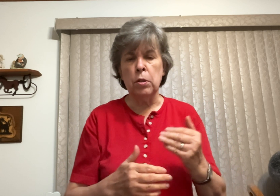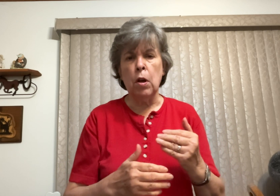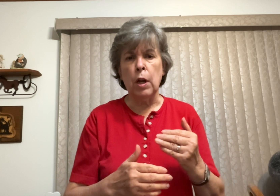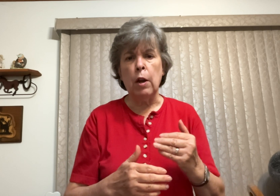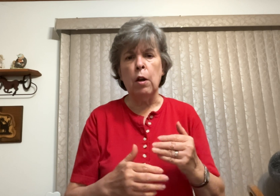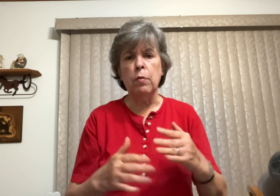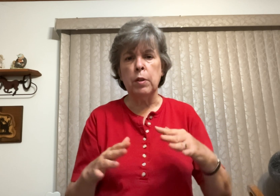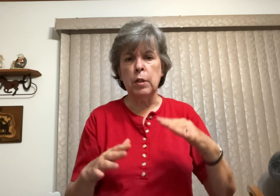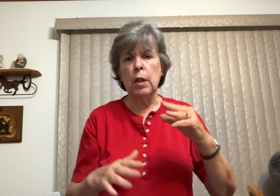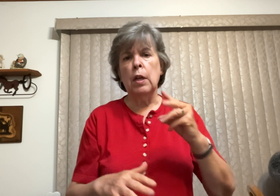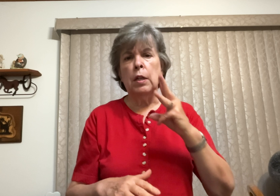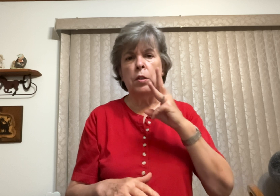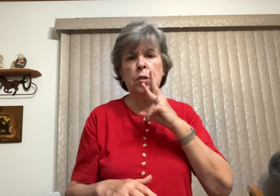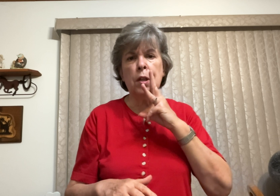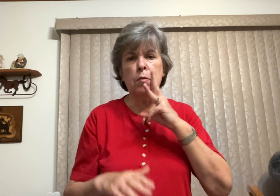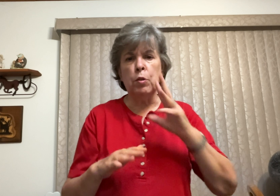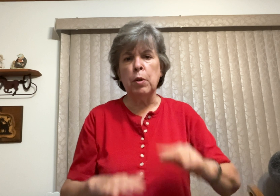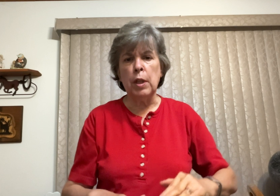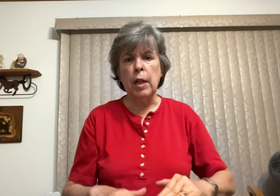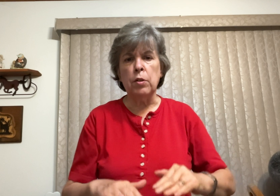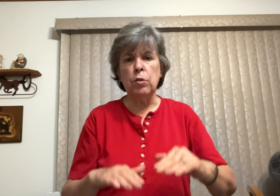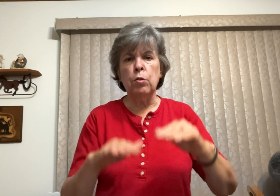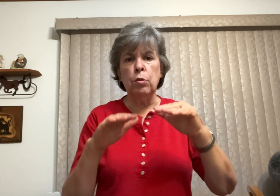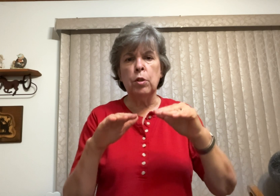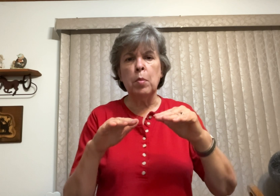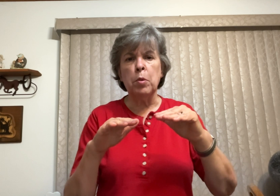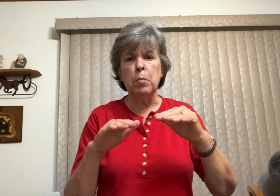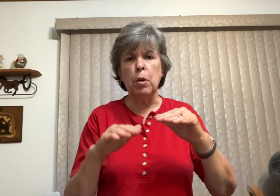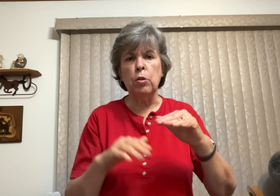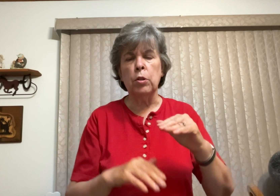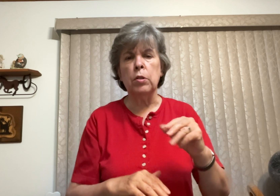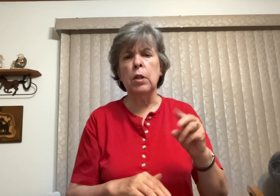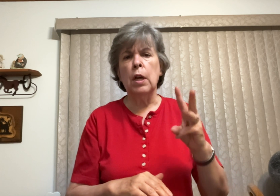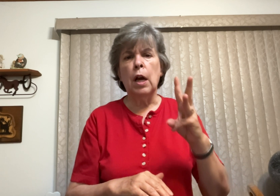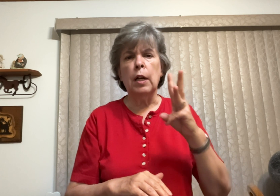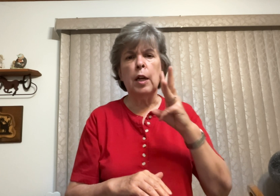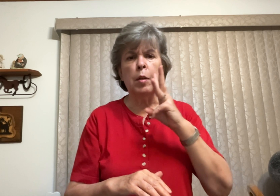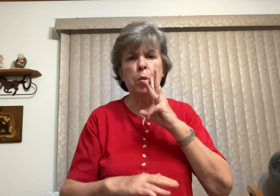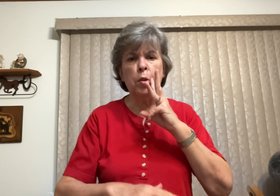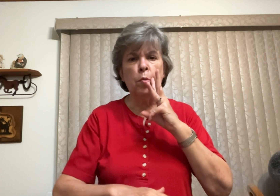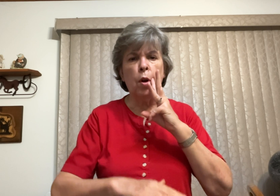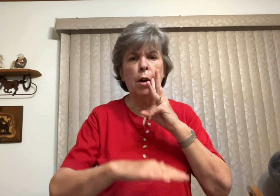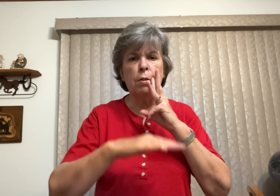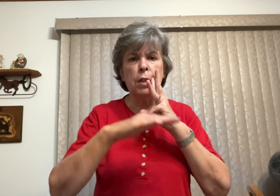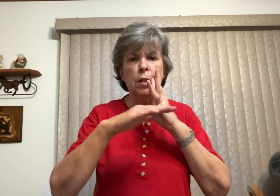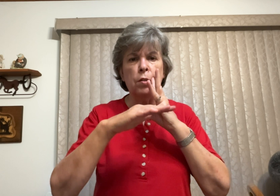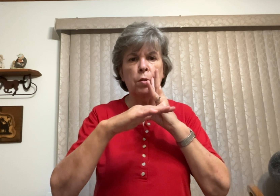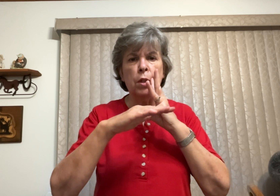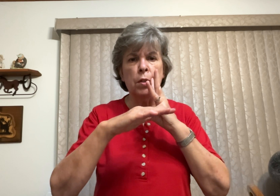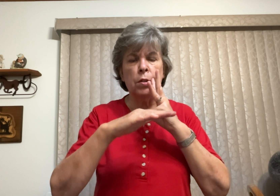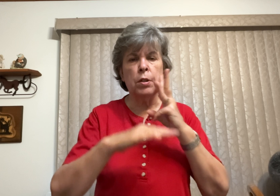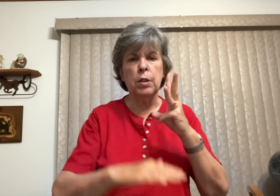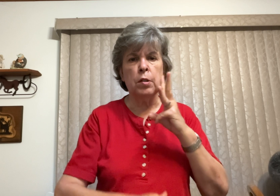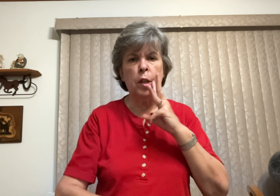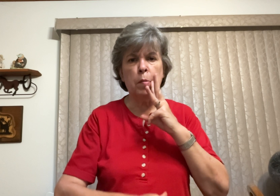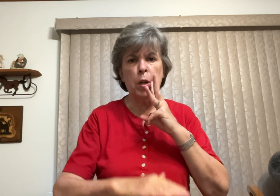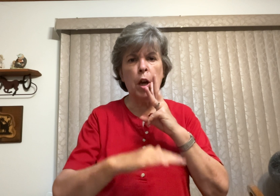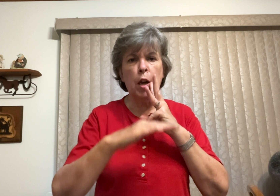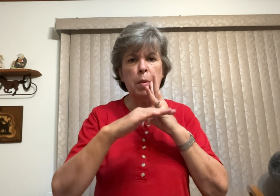song, I often, instead of doing that as two separate motions, I kind of put the water and then do this at the same time, and